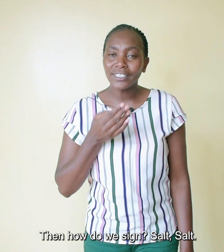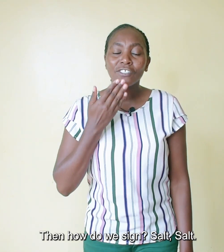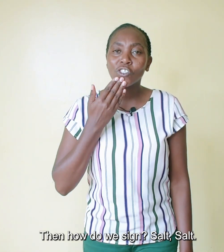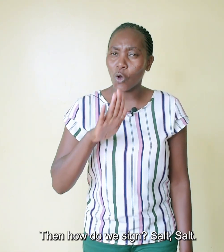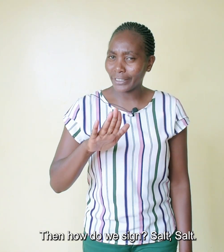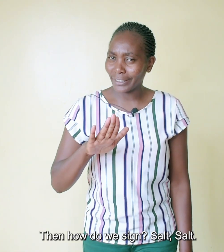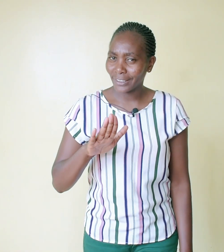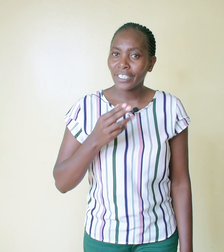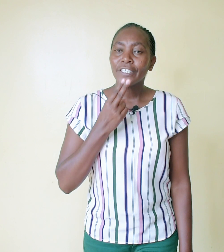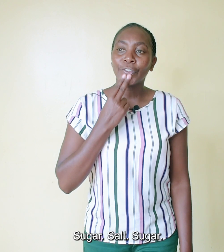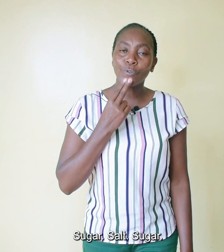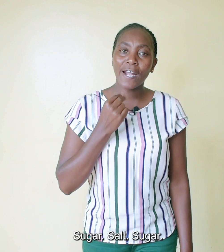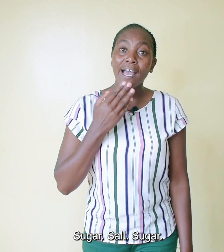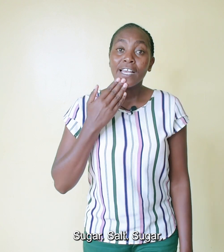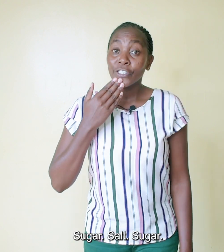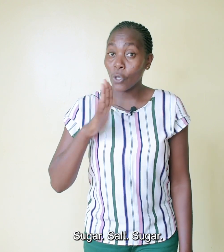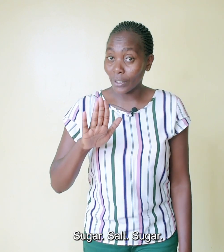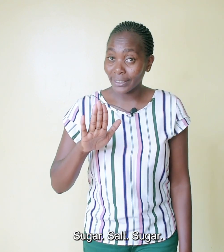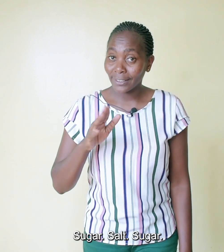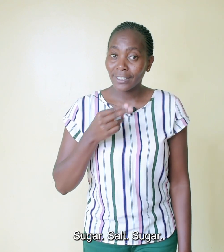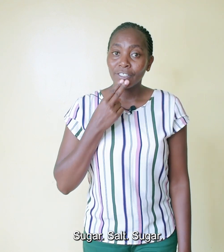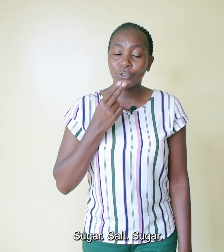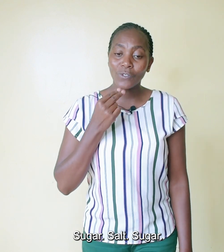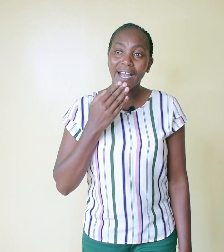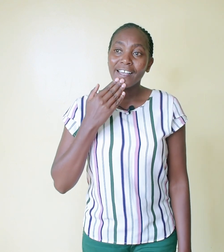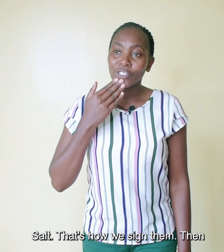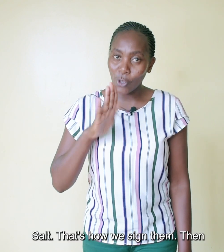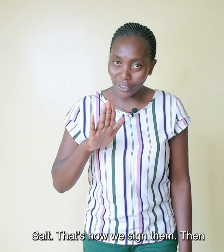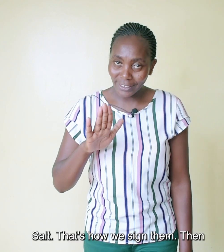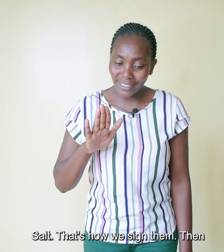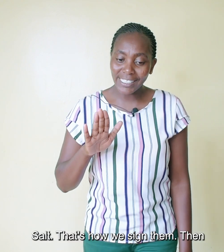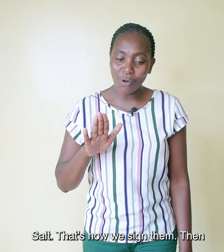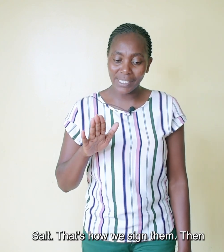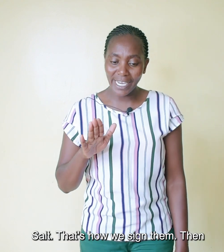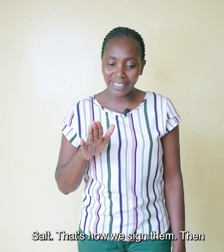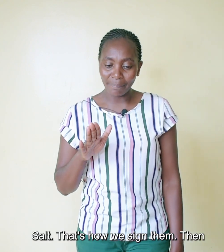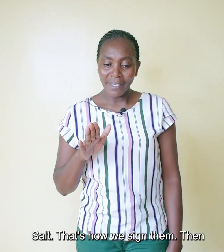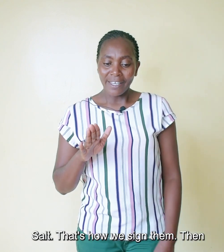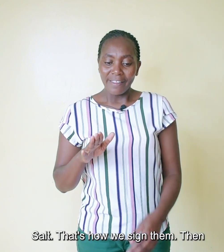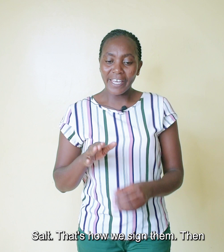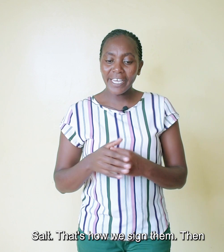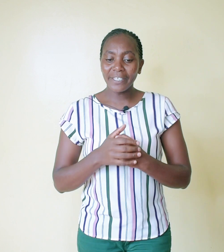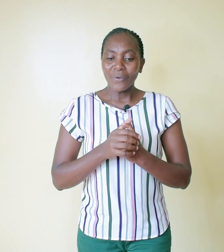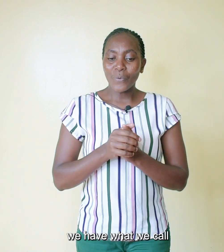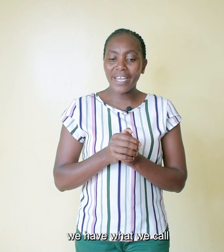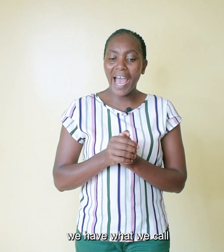salt? Salt. Sugar, salt. Sugar, salt. That's how we sign them. Then we